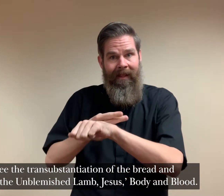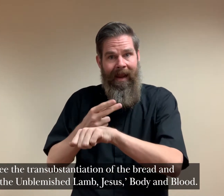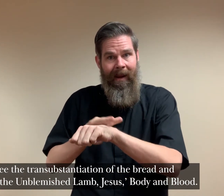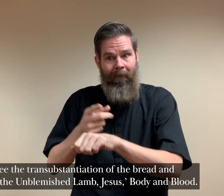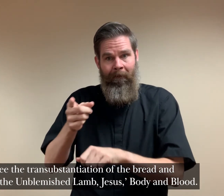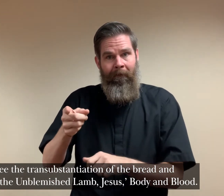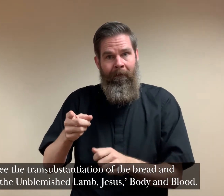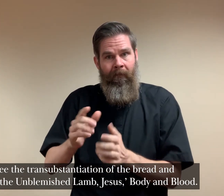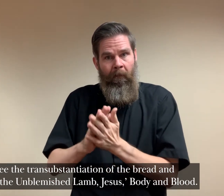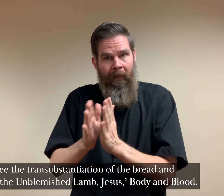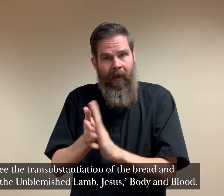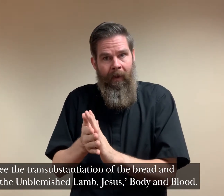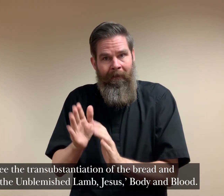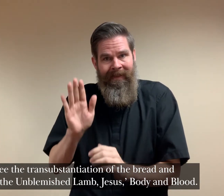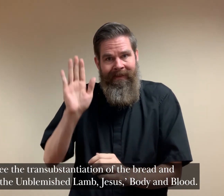blood.